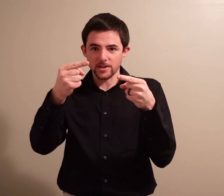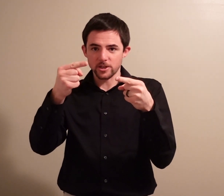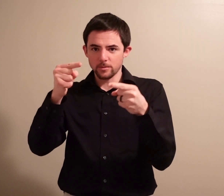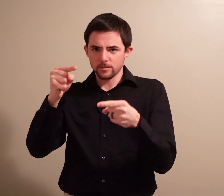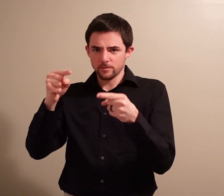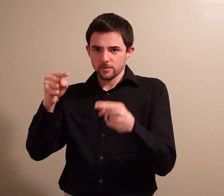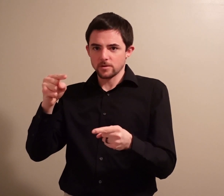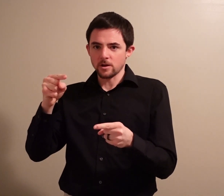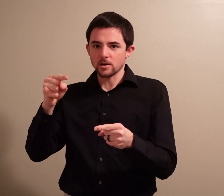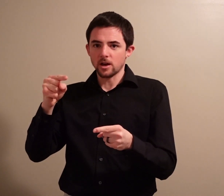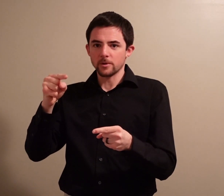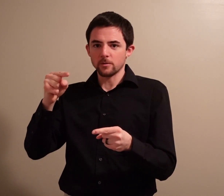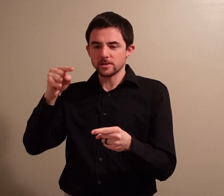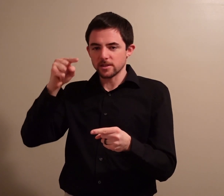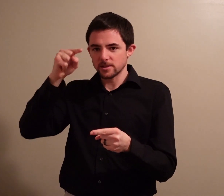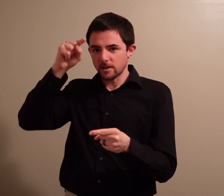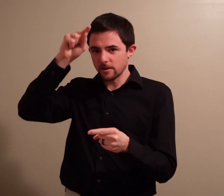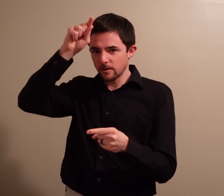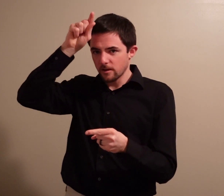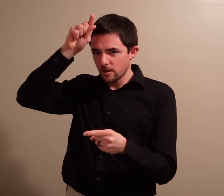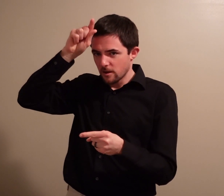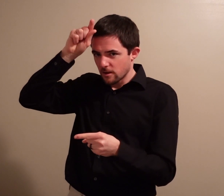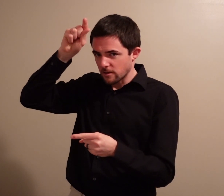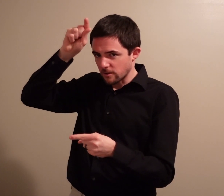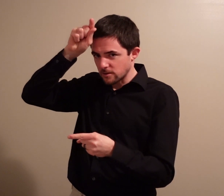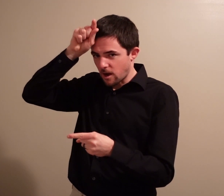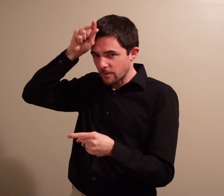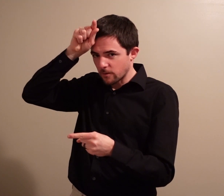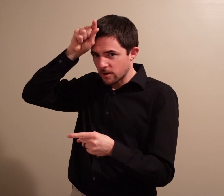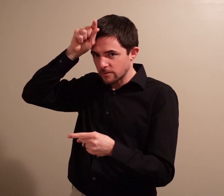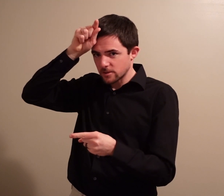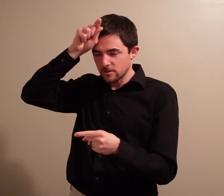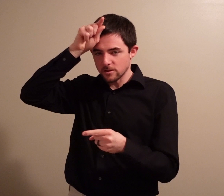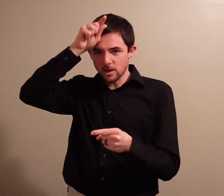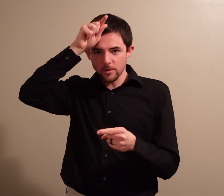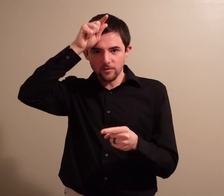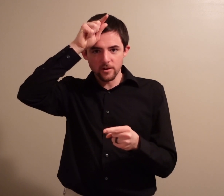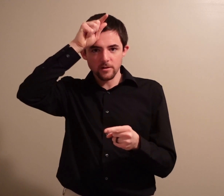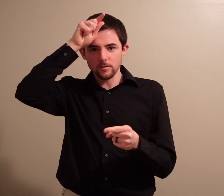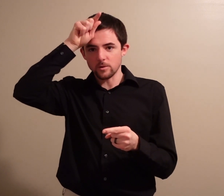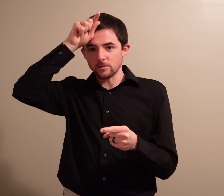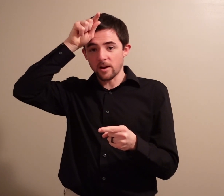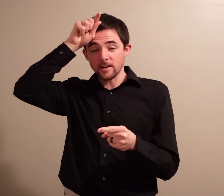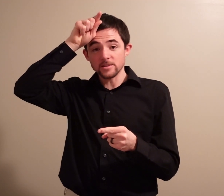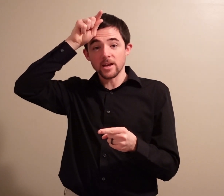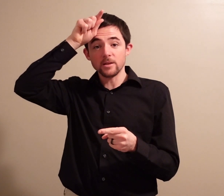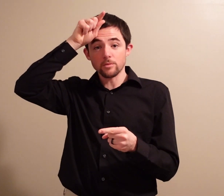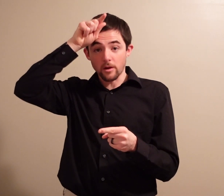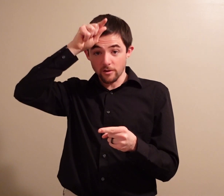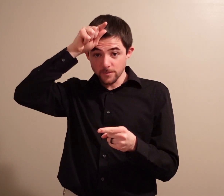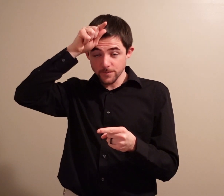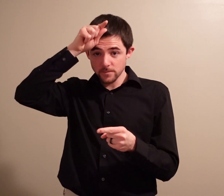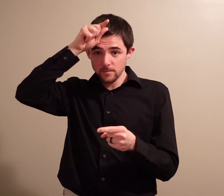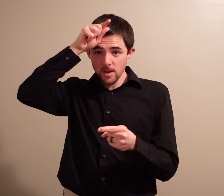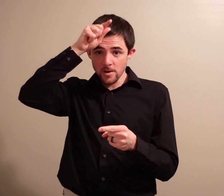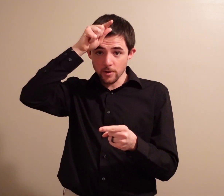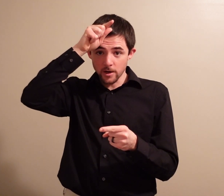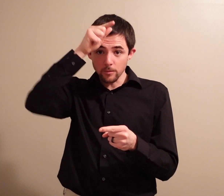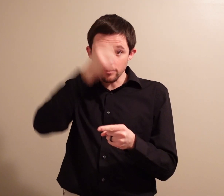shape. Non-dominant one sits down here. The dominant one comes to the top of your forehead. We're right now signing brother, and we're going to bring it